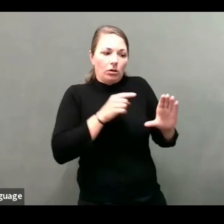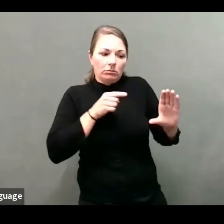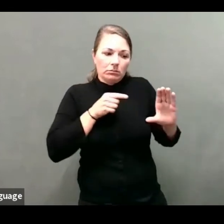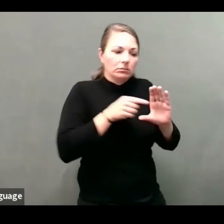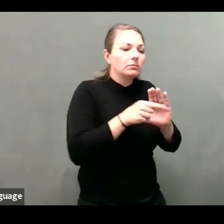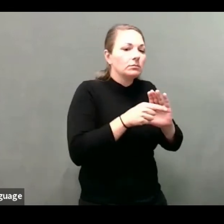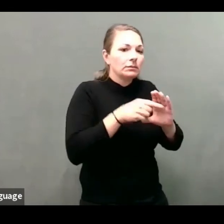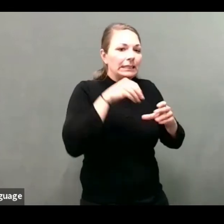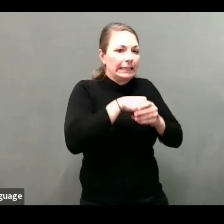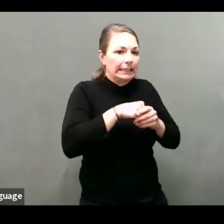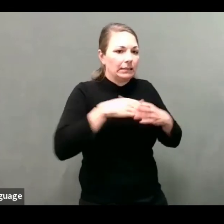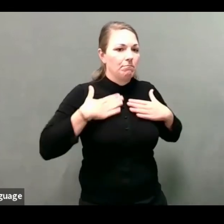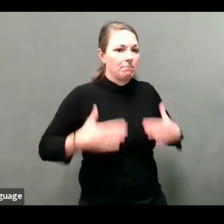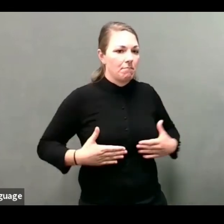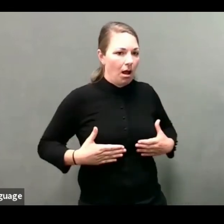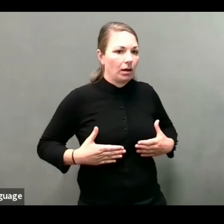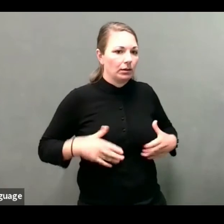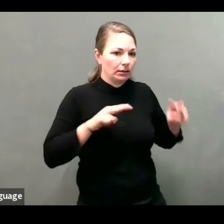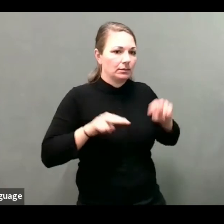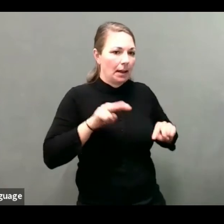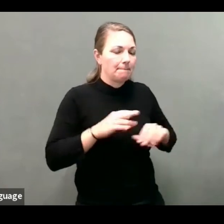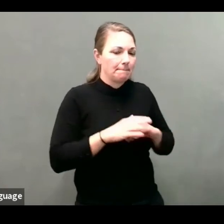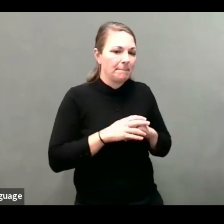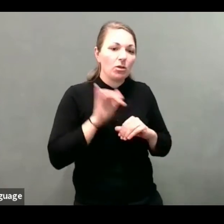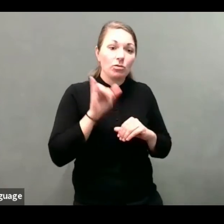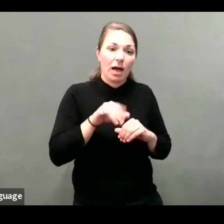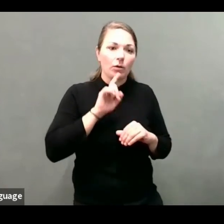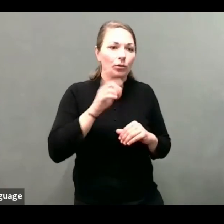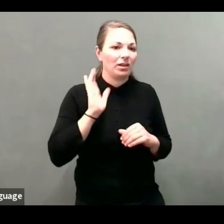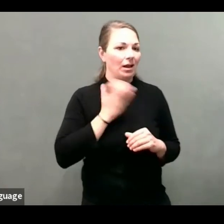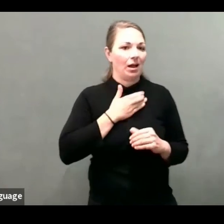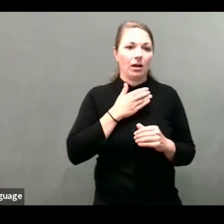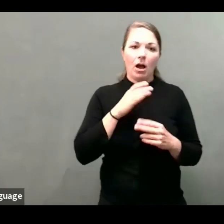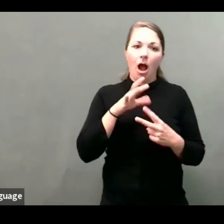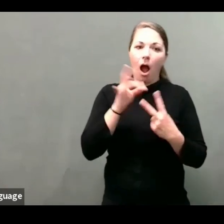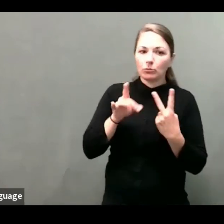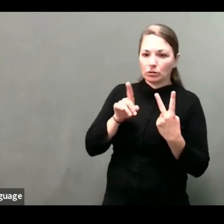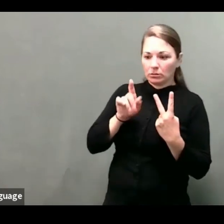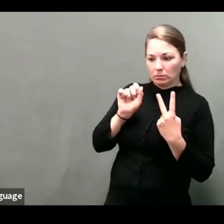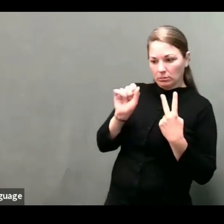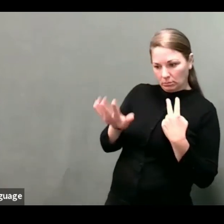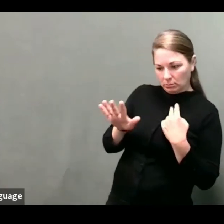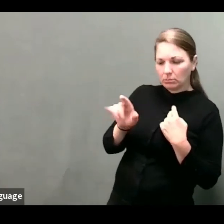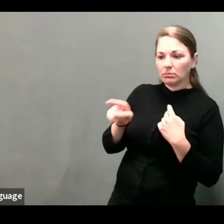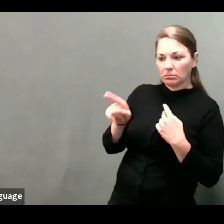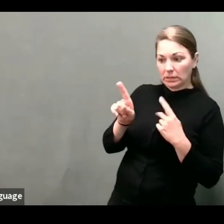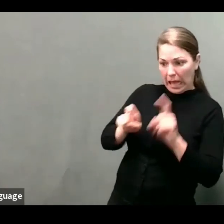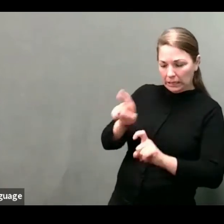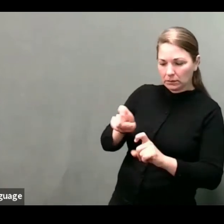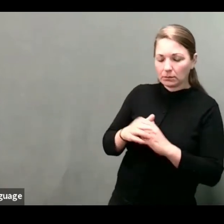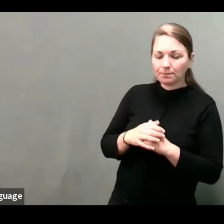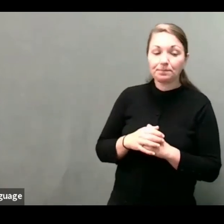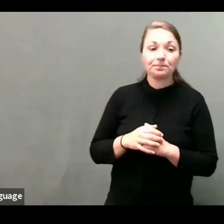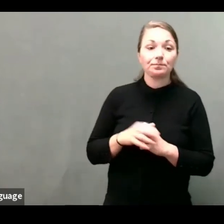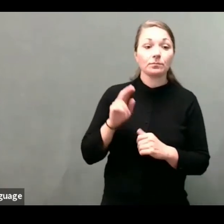SANE should be offering that to the patient. One thing I'd love to say here too is that typically at this point in the exam, if the patient still wants